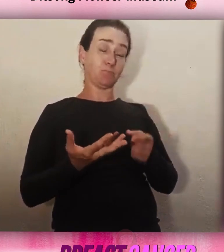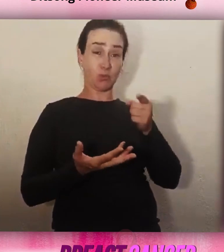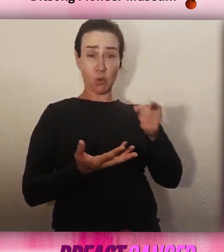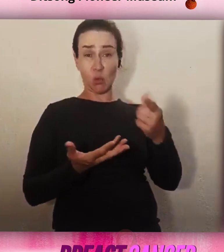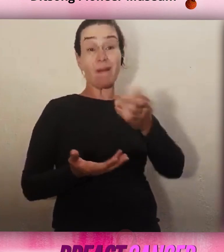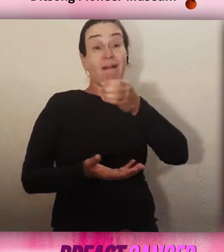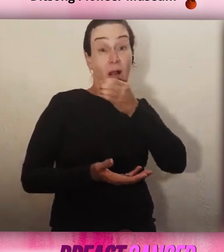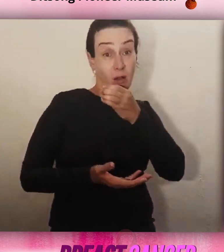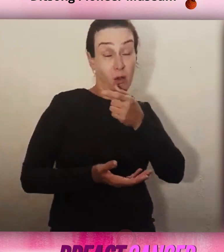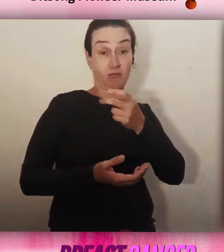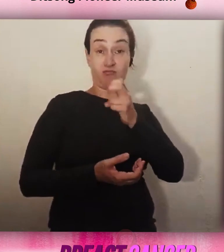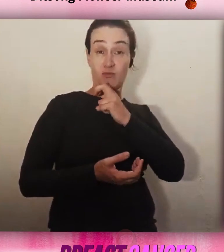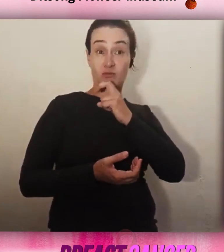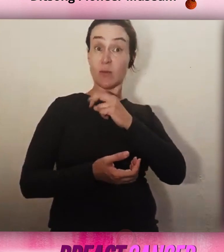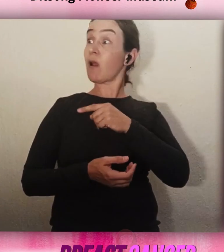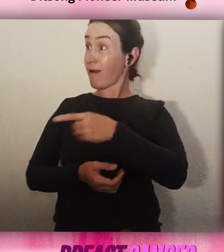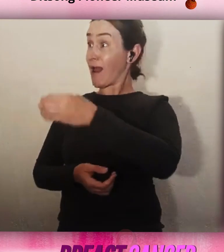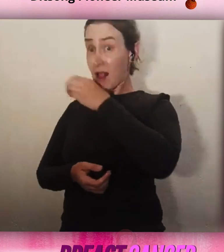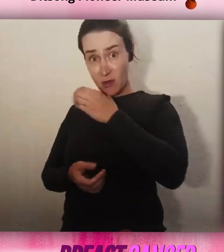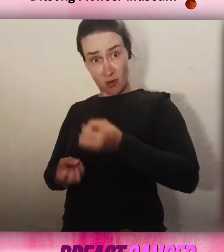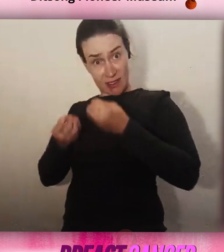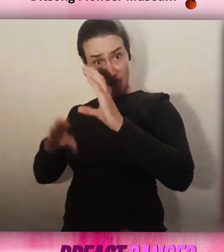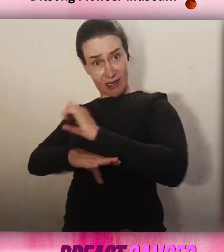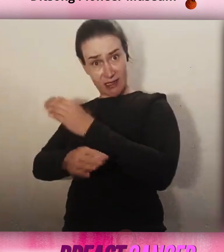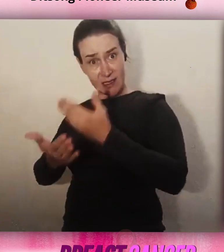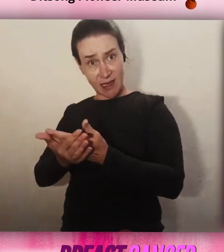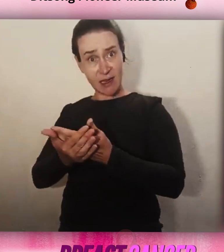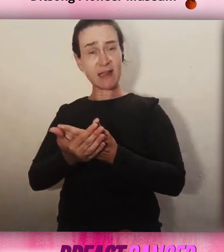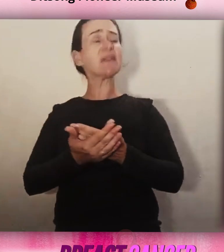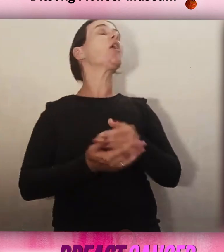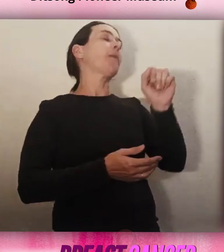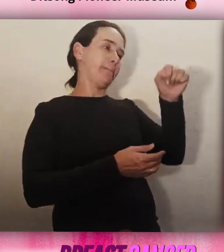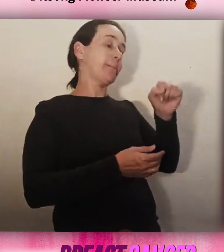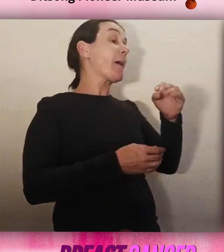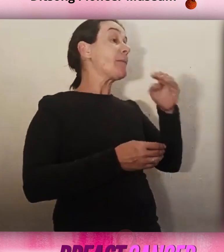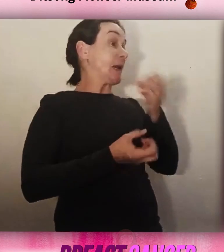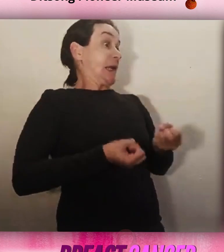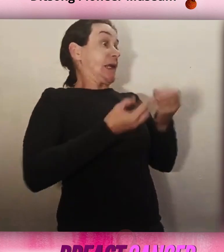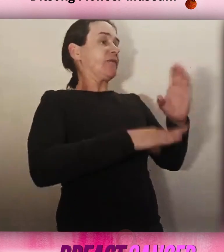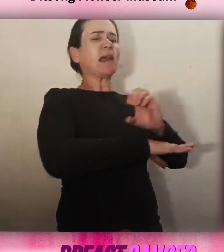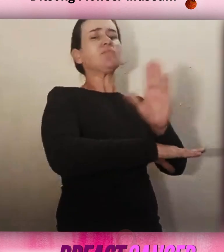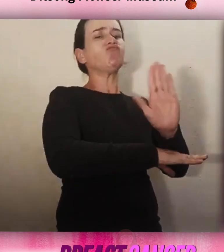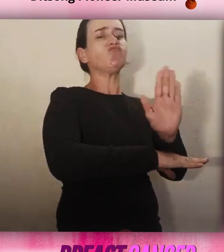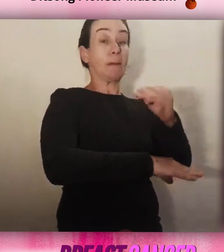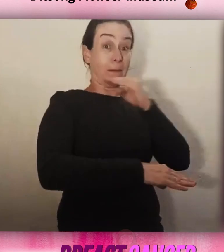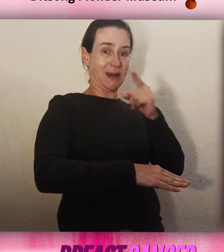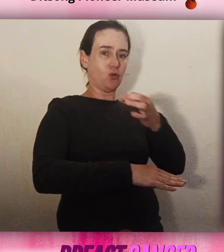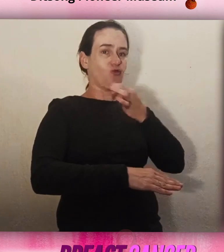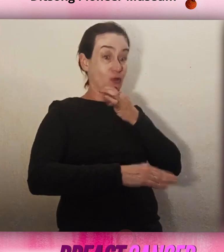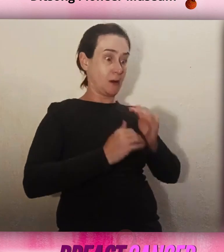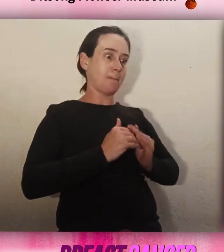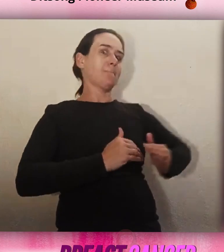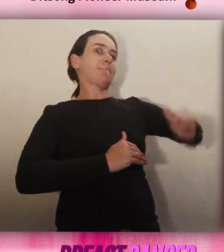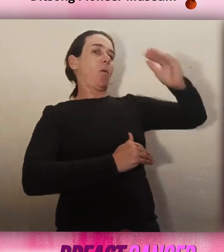your exposure to or use of alcohol, Alcohol can tobacco. actually give you Yes. cancer. It increases your risk. It